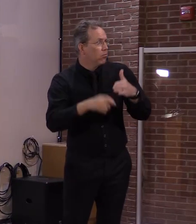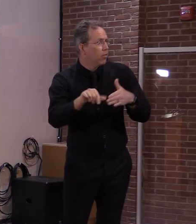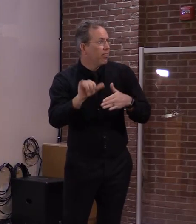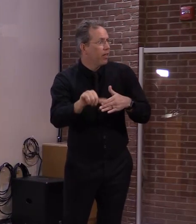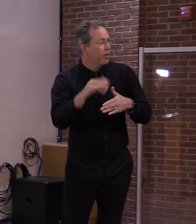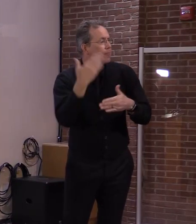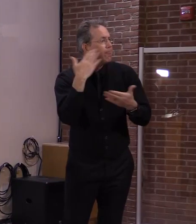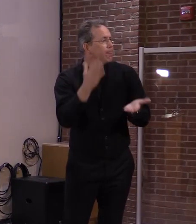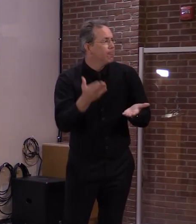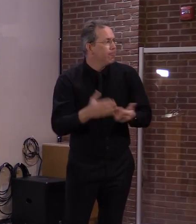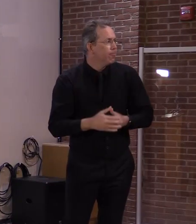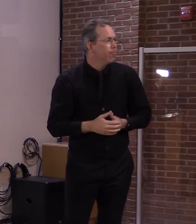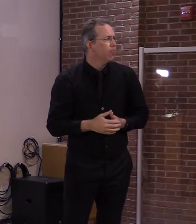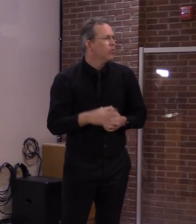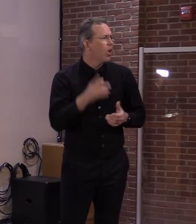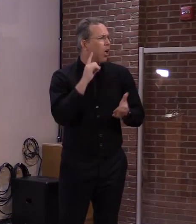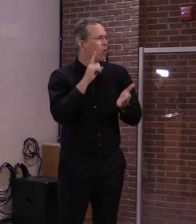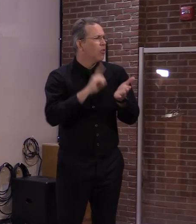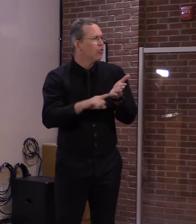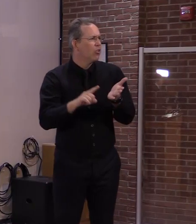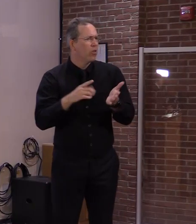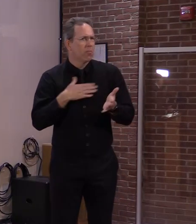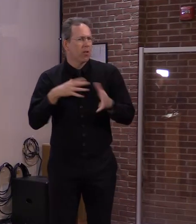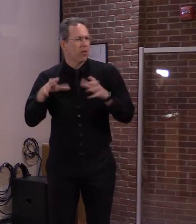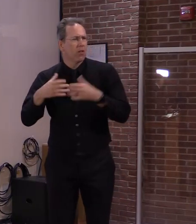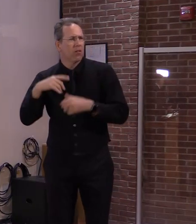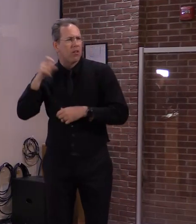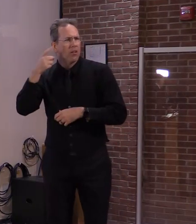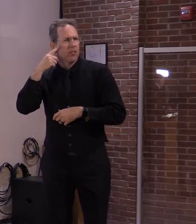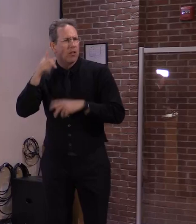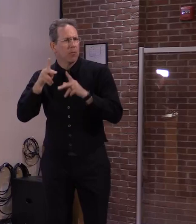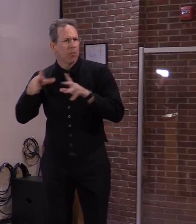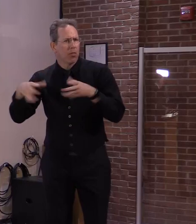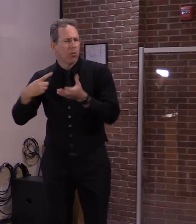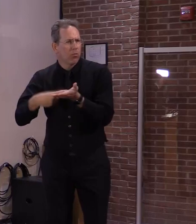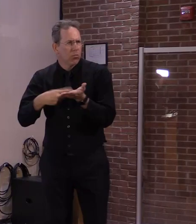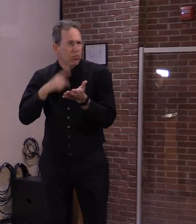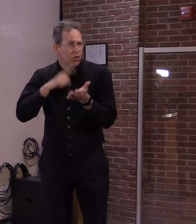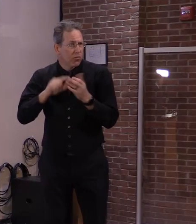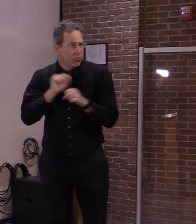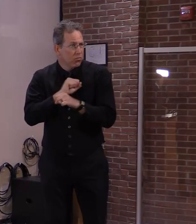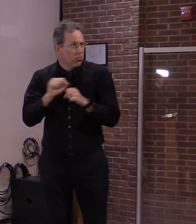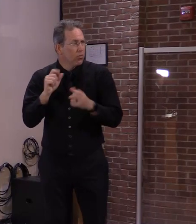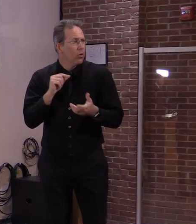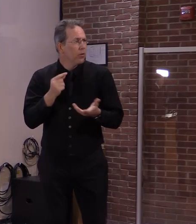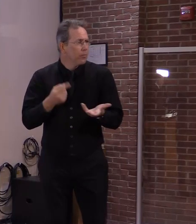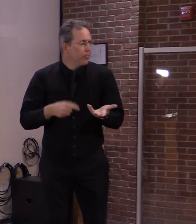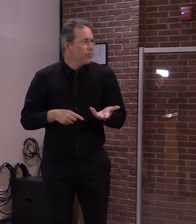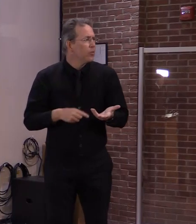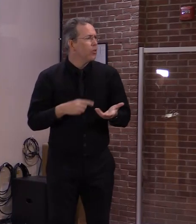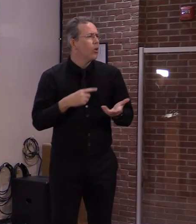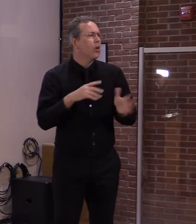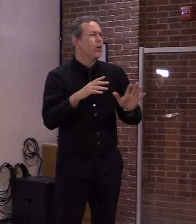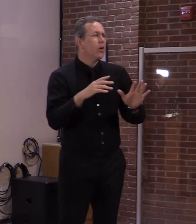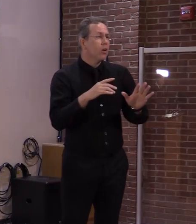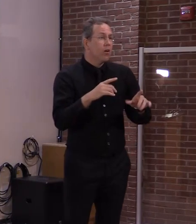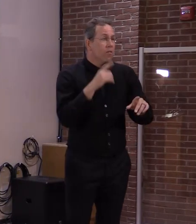tax department if you'd like. Maybe, or Secretary Young, do you have any thoughts on this?